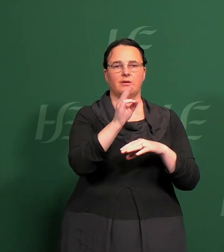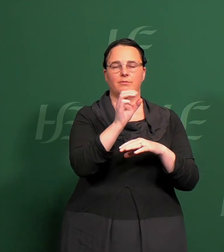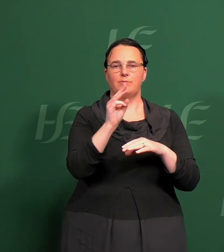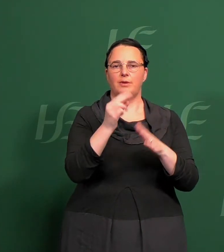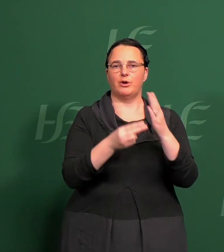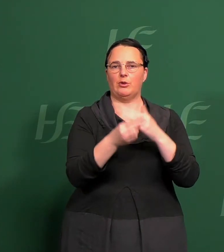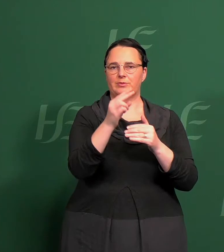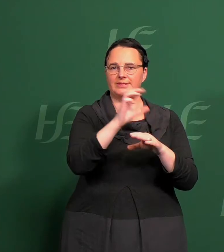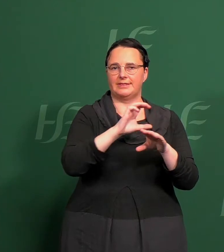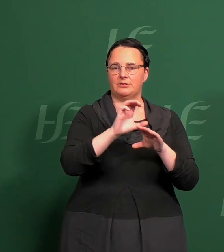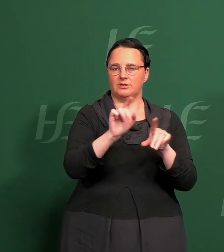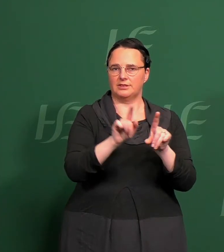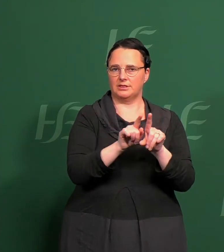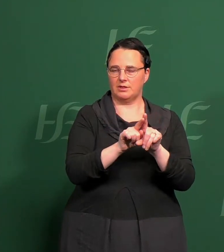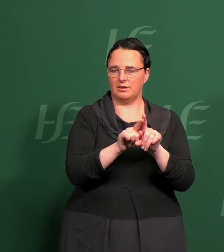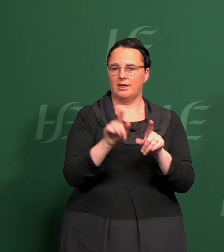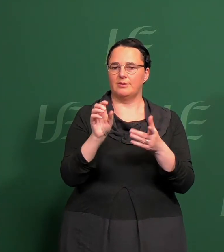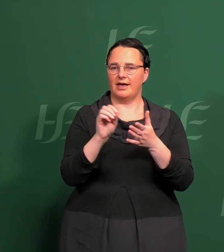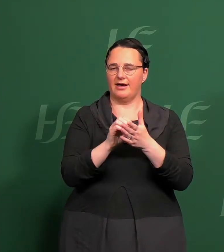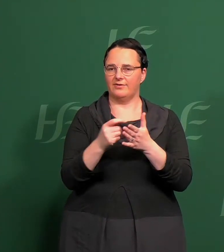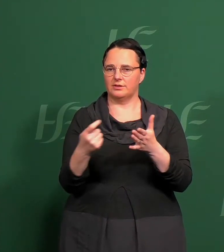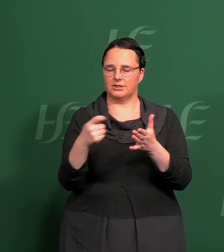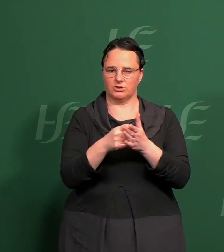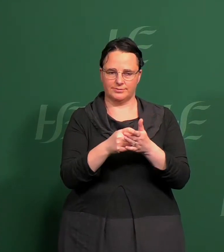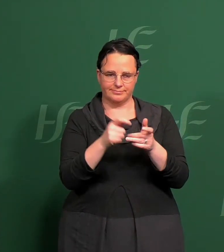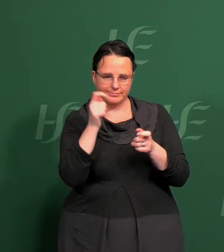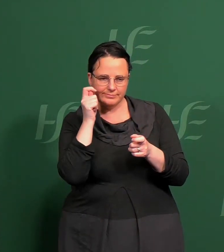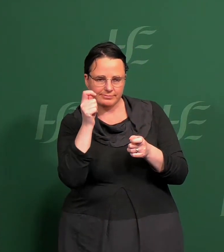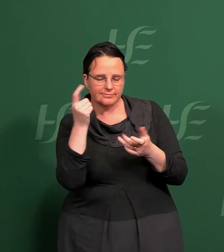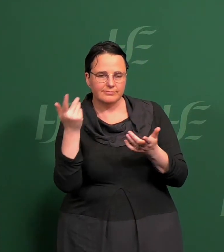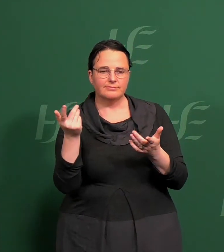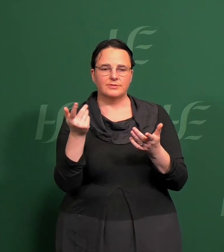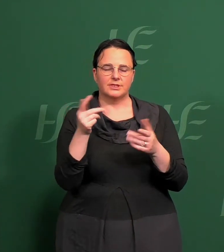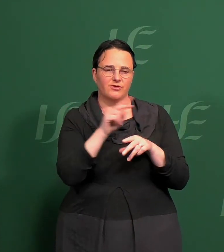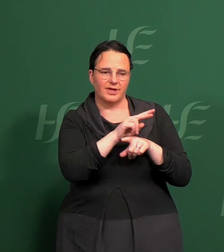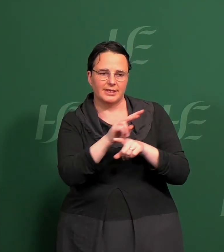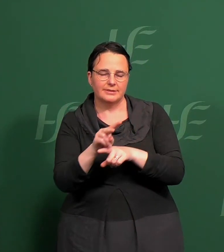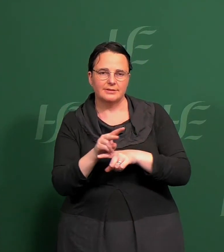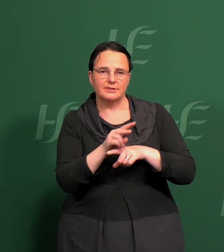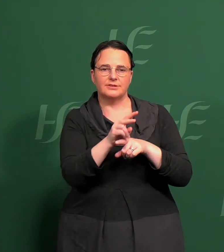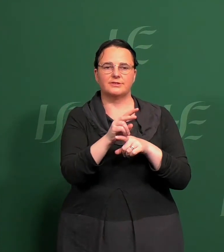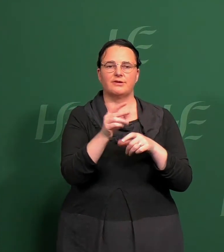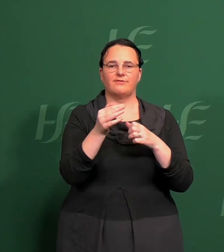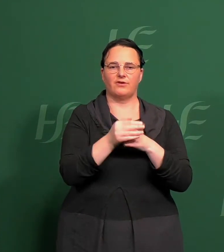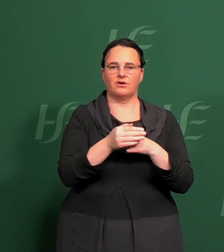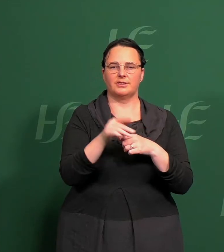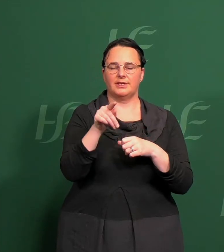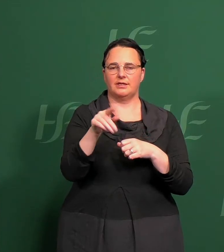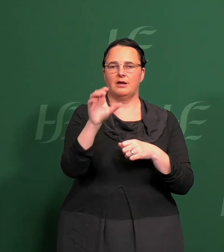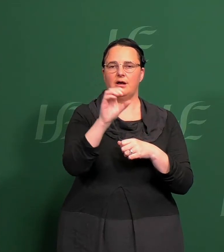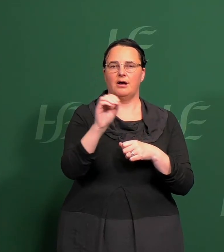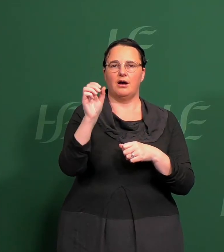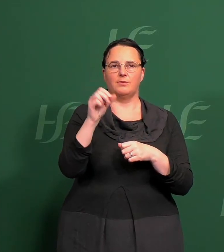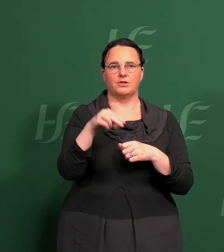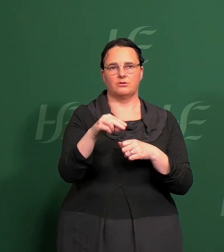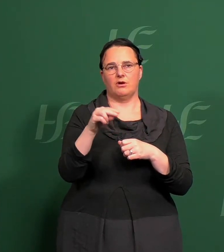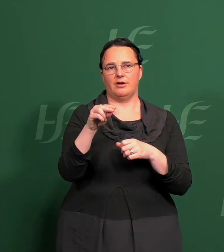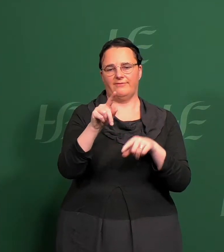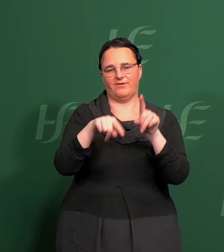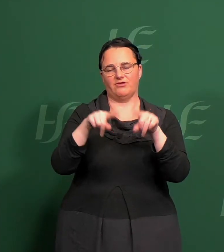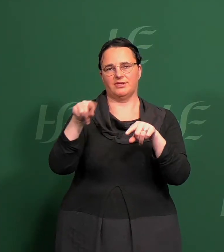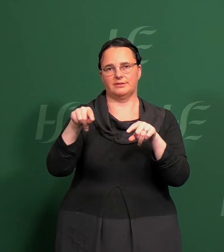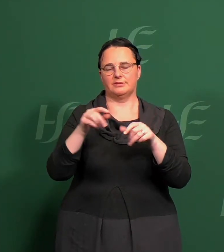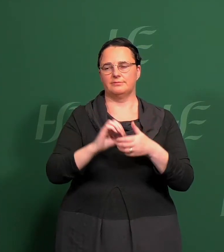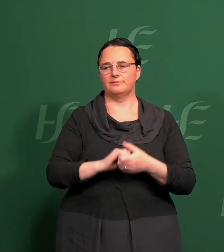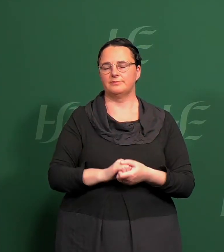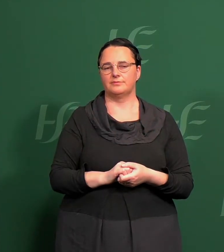indeed, has introduced enhanced surveillance in cases referred for the Omicron variant.